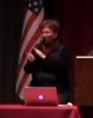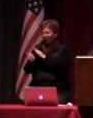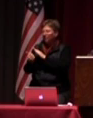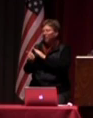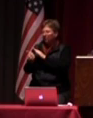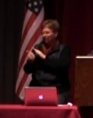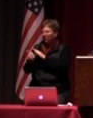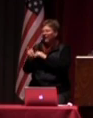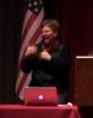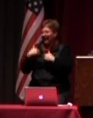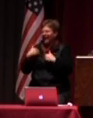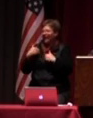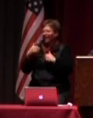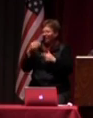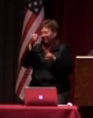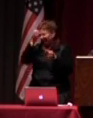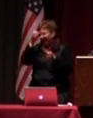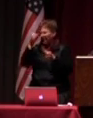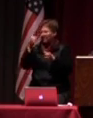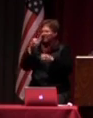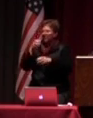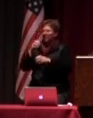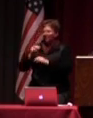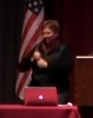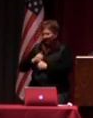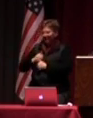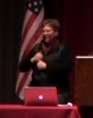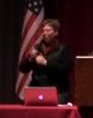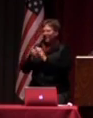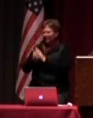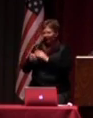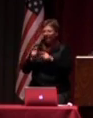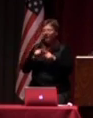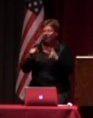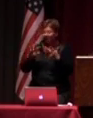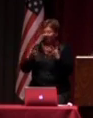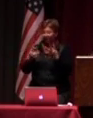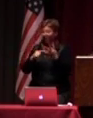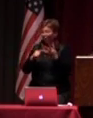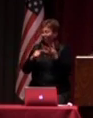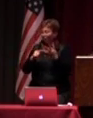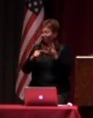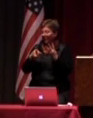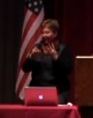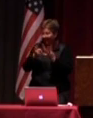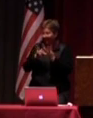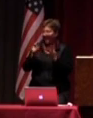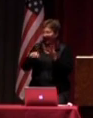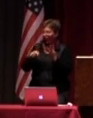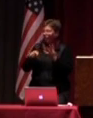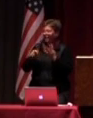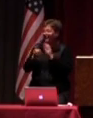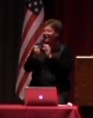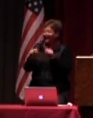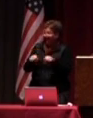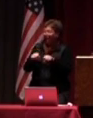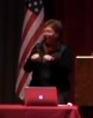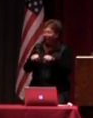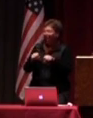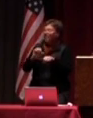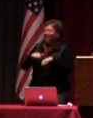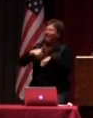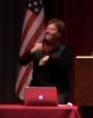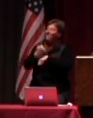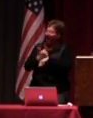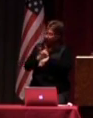of intense military glory. But there was more. Fourth, he had to be capable of refounding or